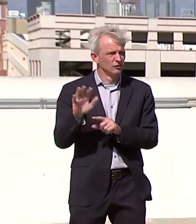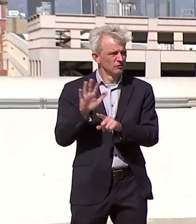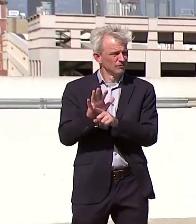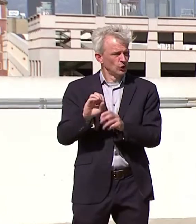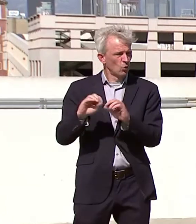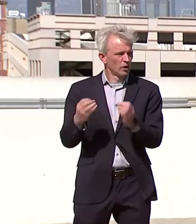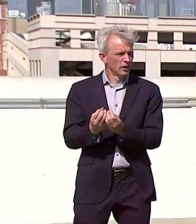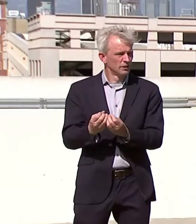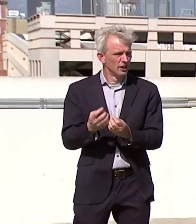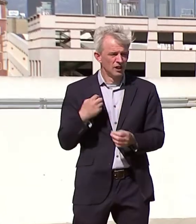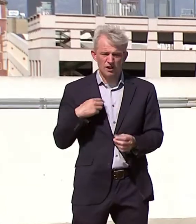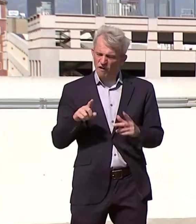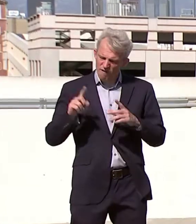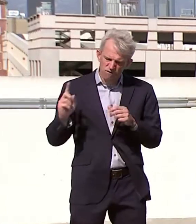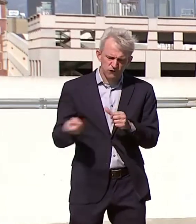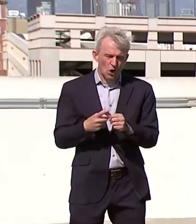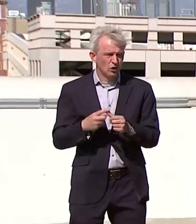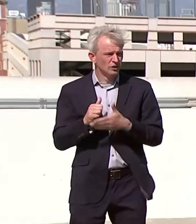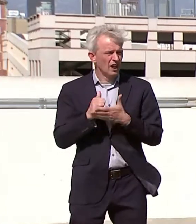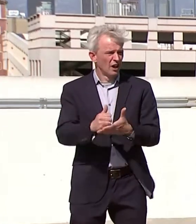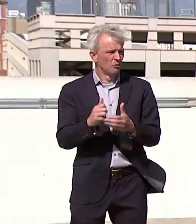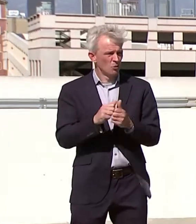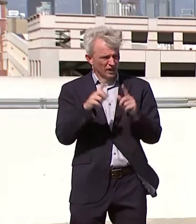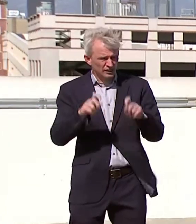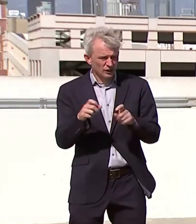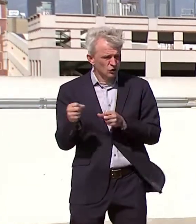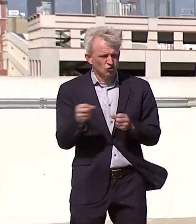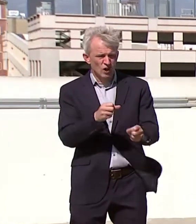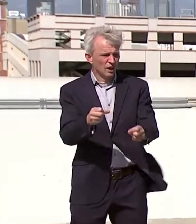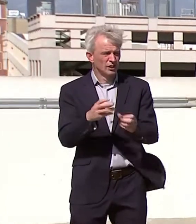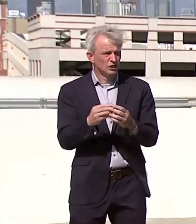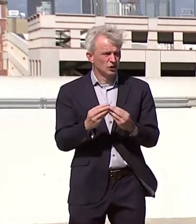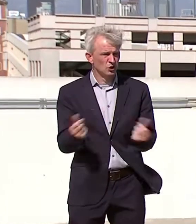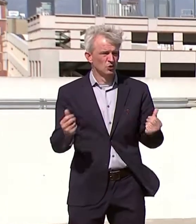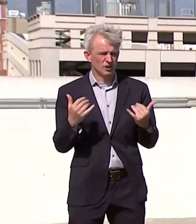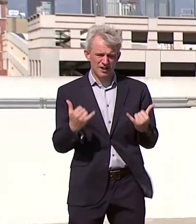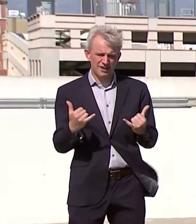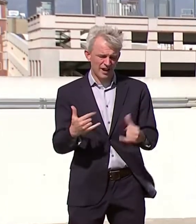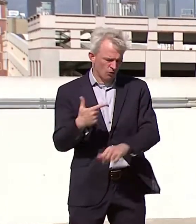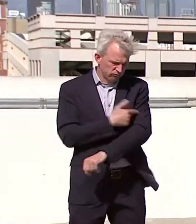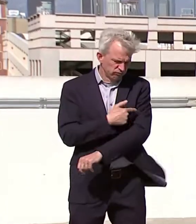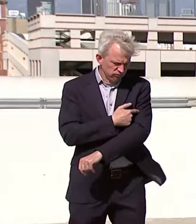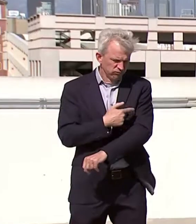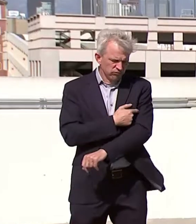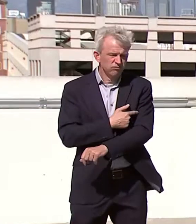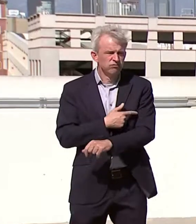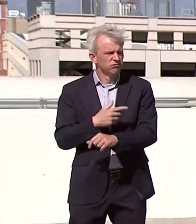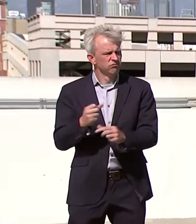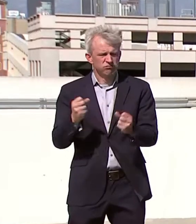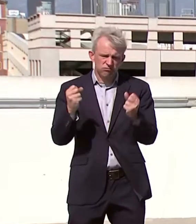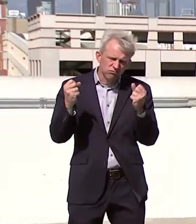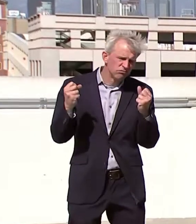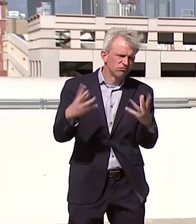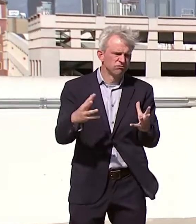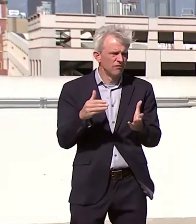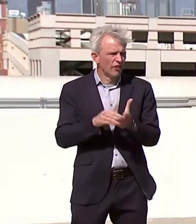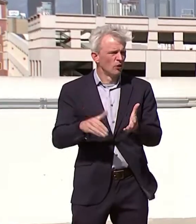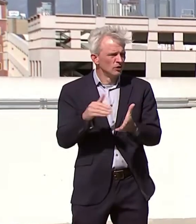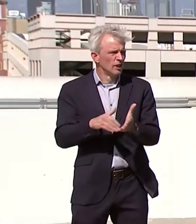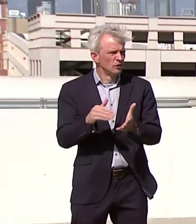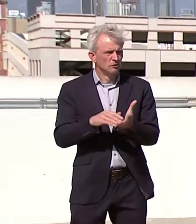stepped up with testing strategies and solutions, and now with vaccinating thousands and thousands of people every